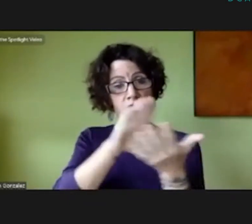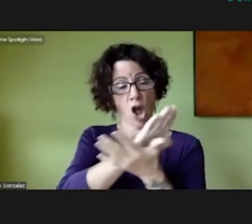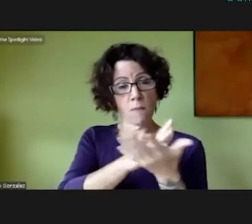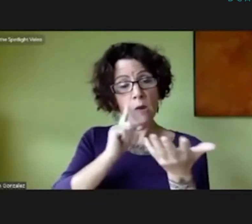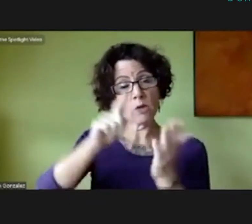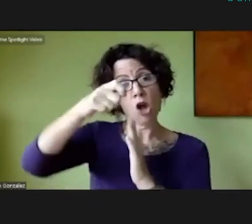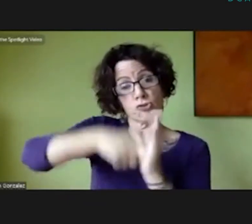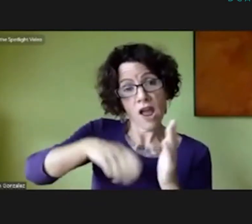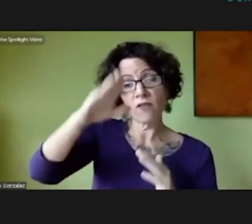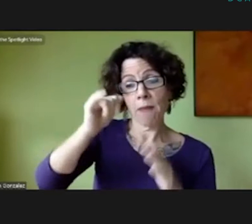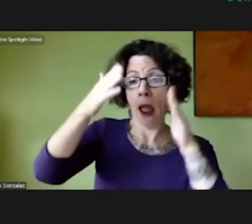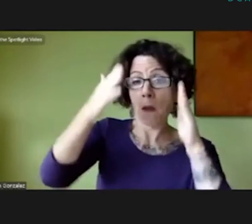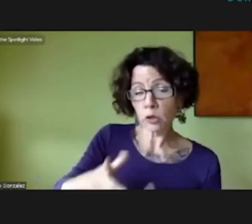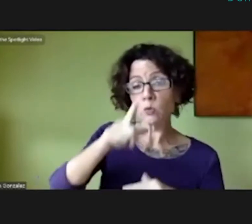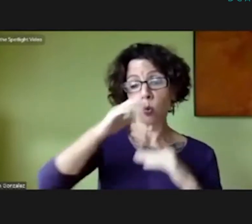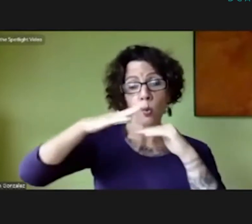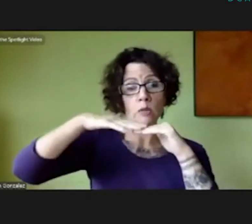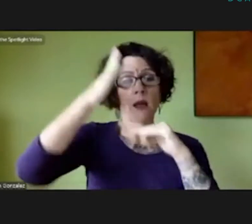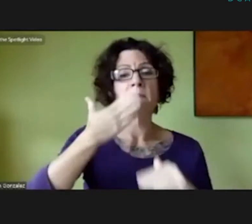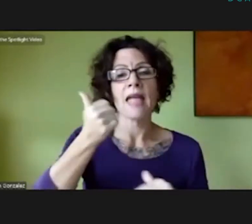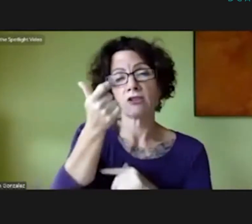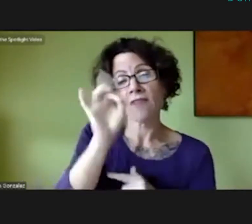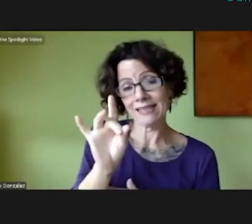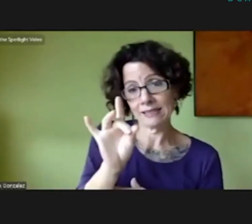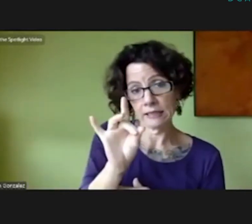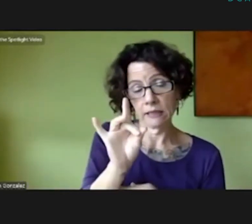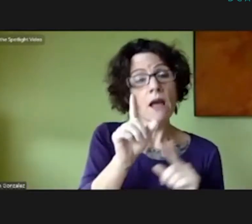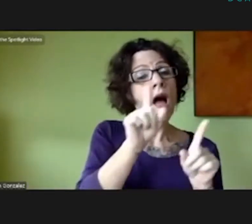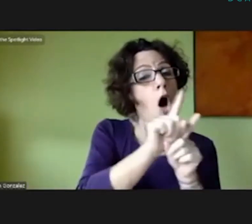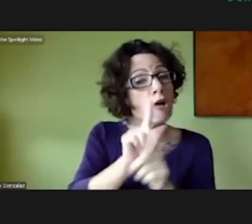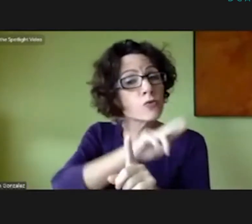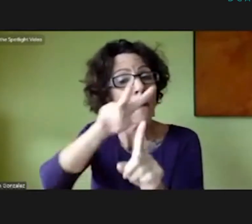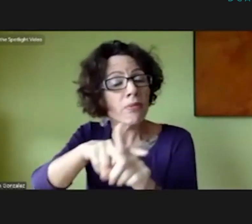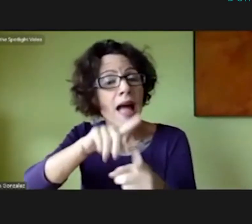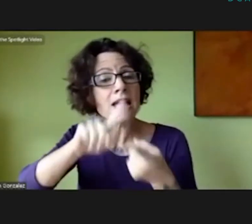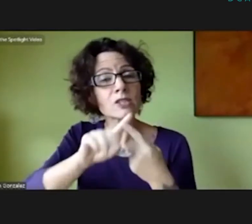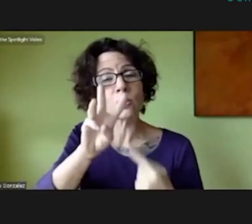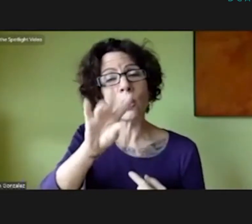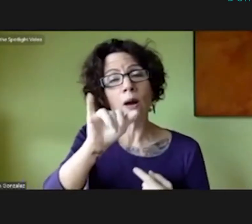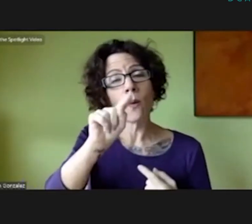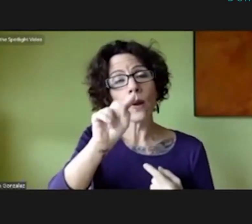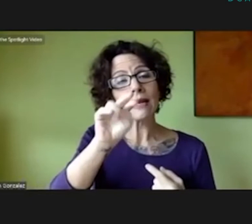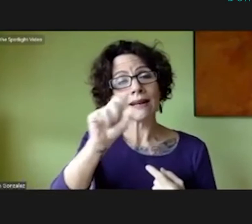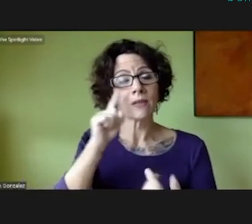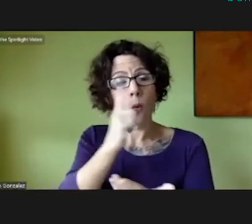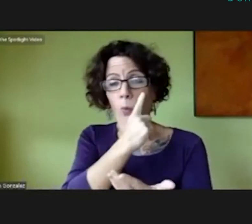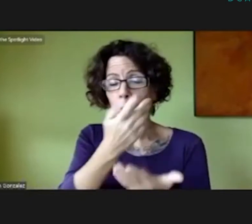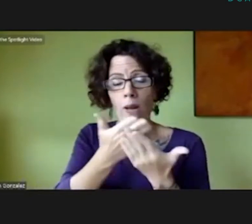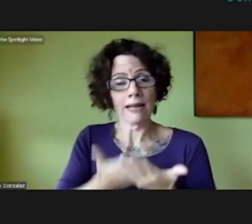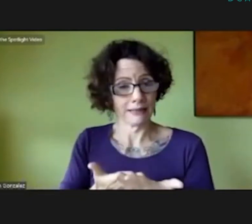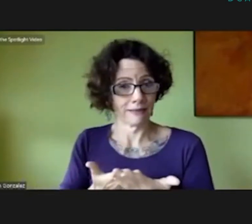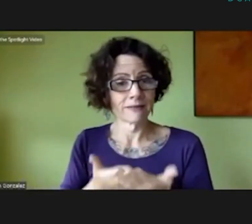at these items and see if the document was written by somebody over the age of 18. This applies to a witness as